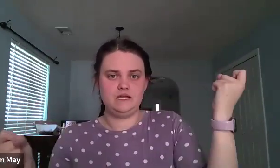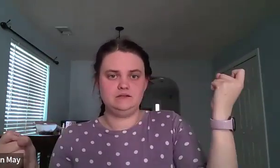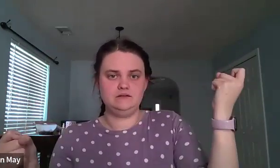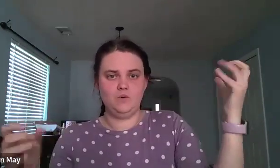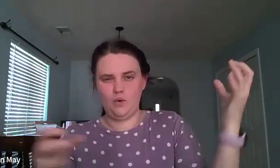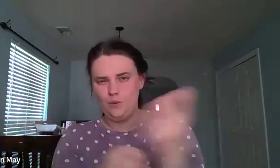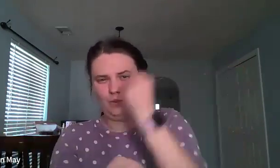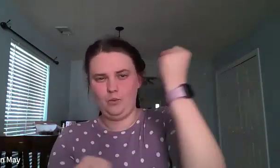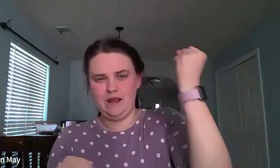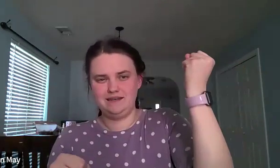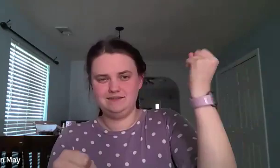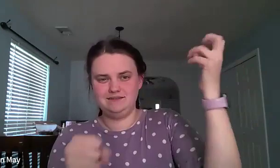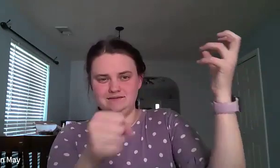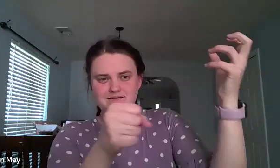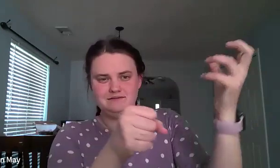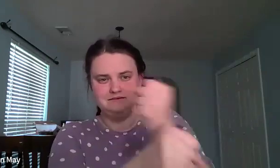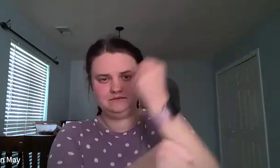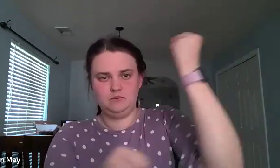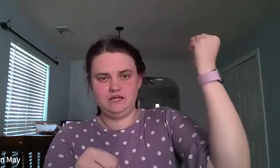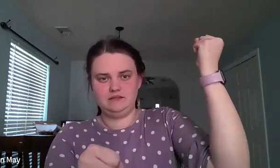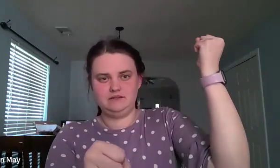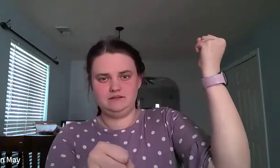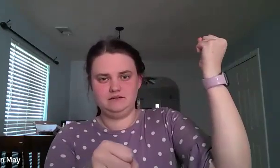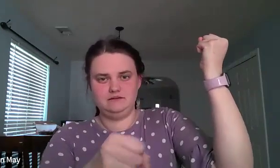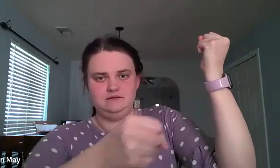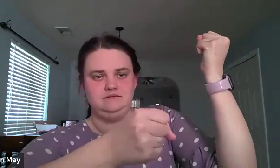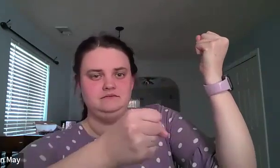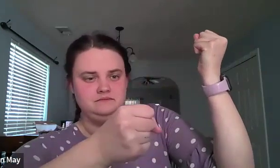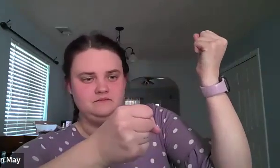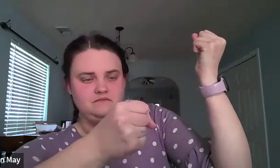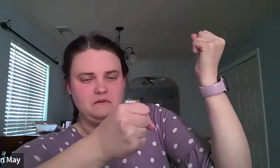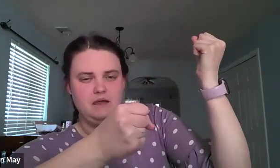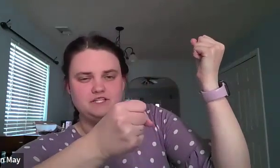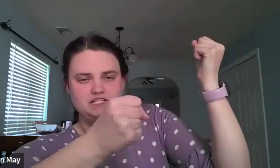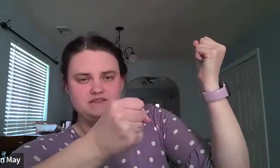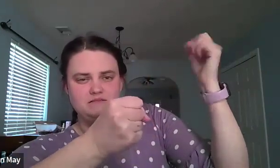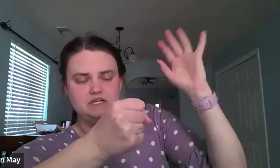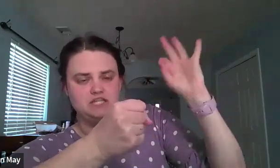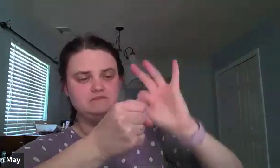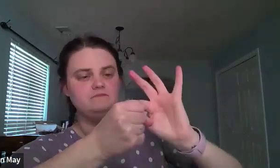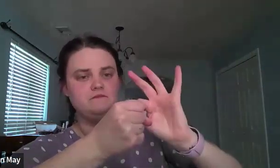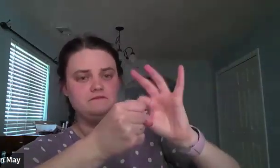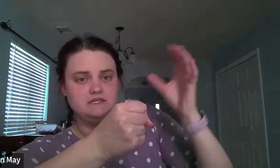win or win. Win. I'm